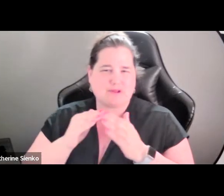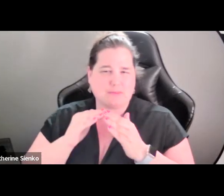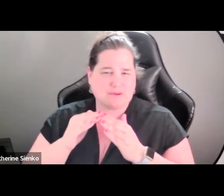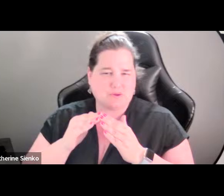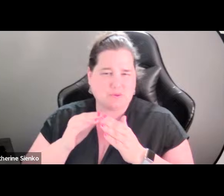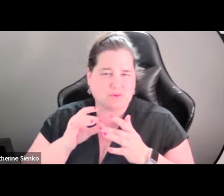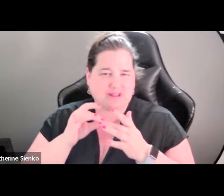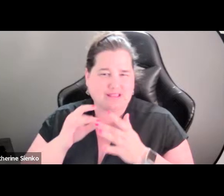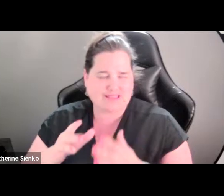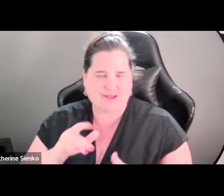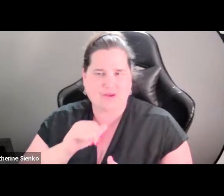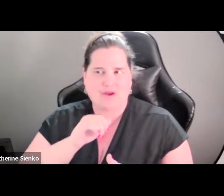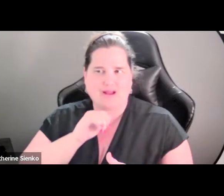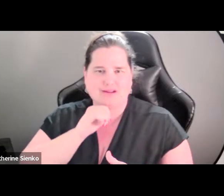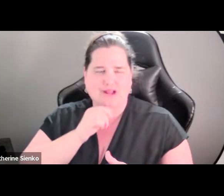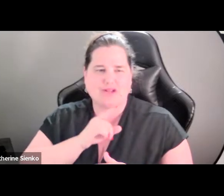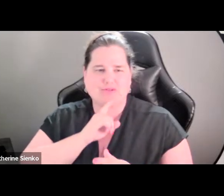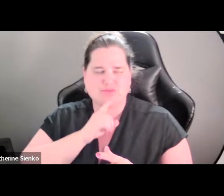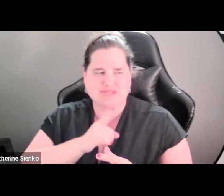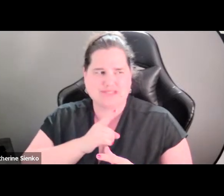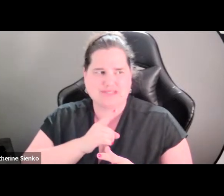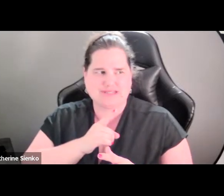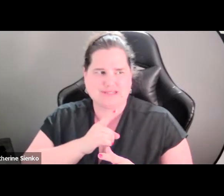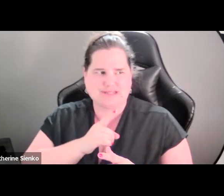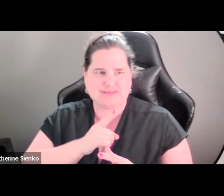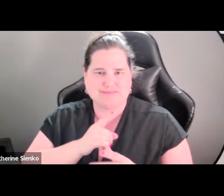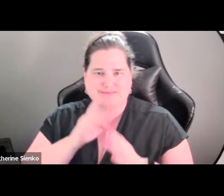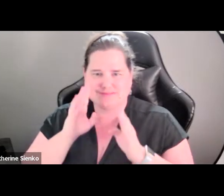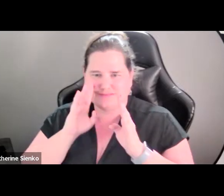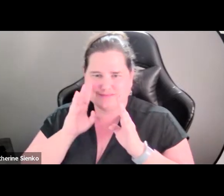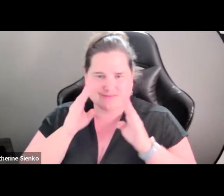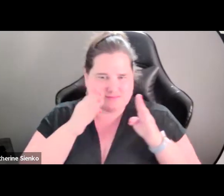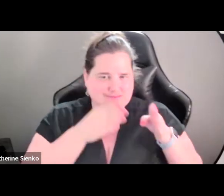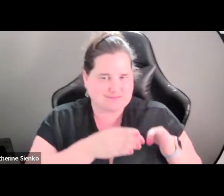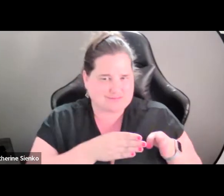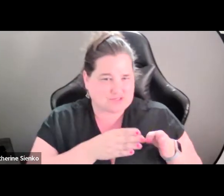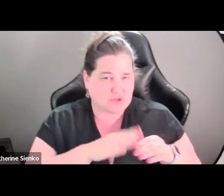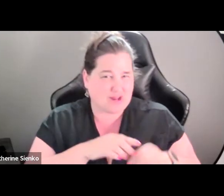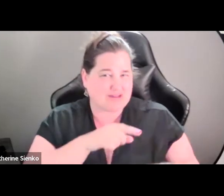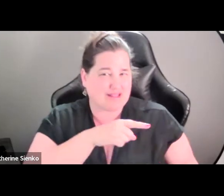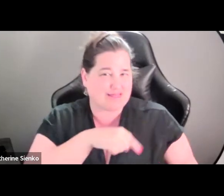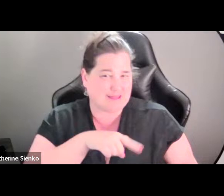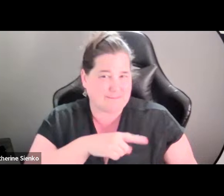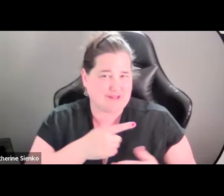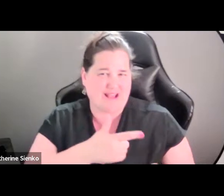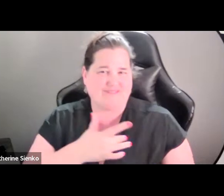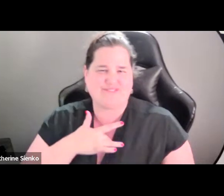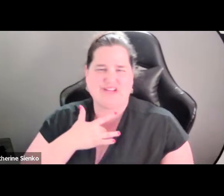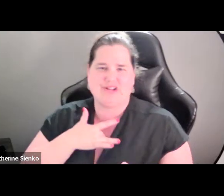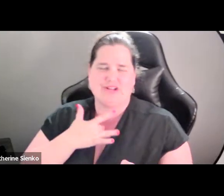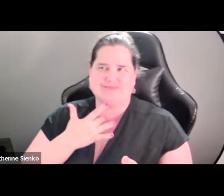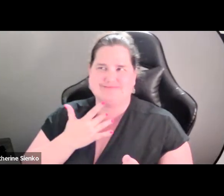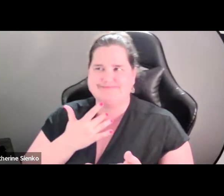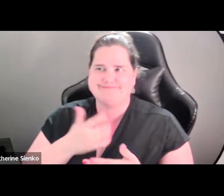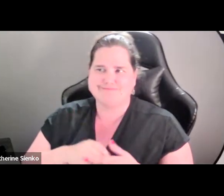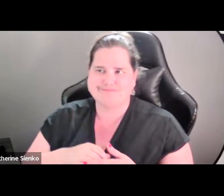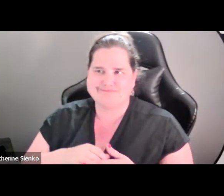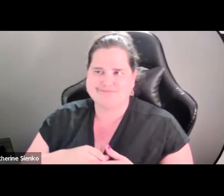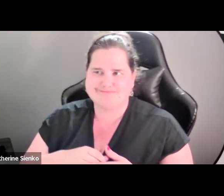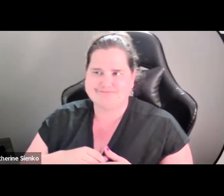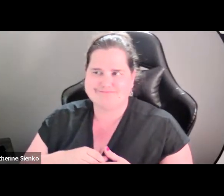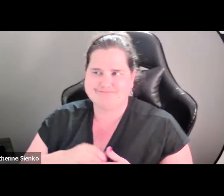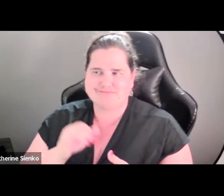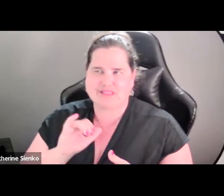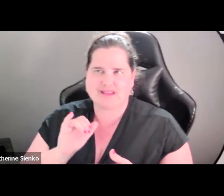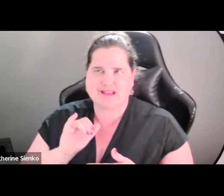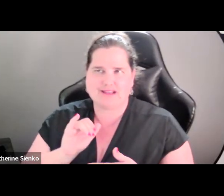They shared that they feel that ACDHH and some community leaders are not focusing